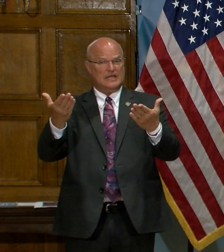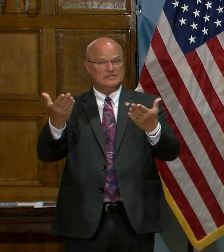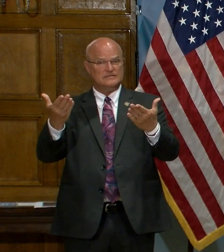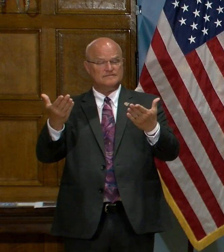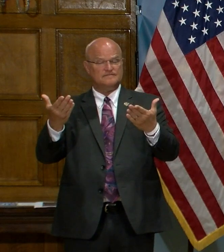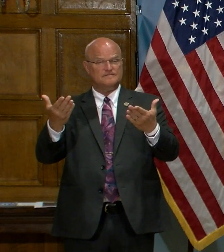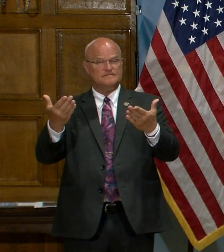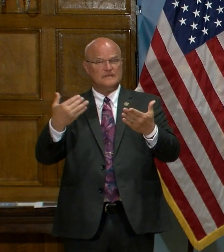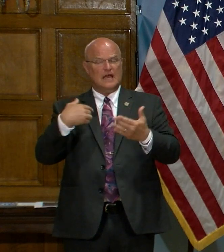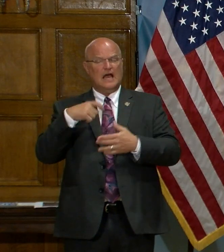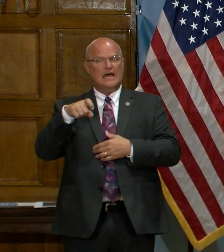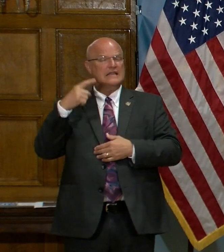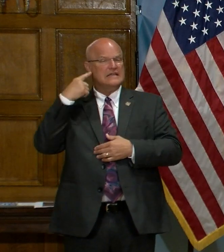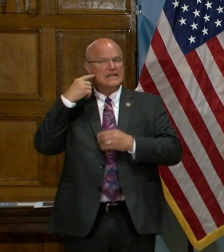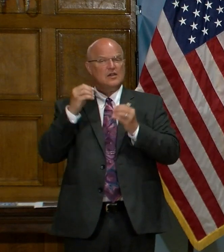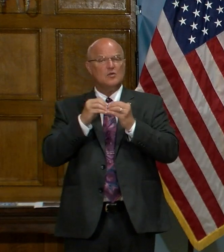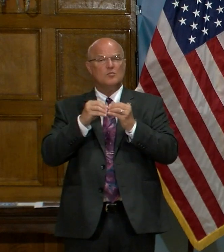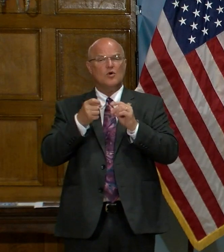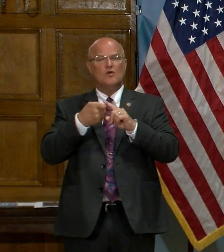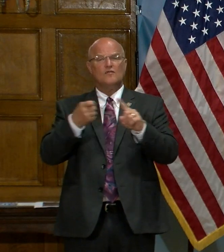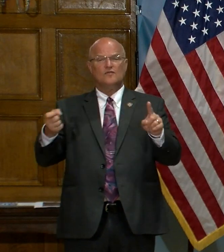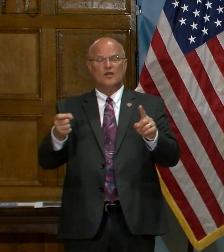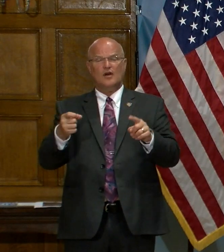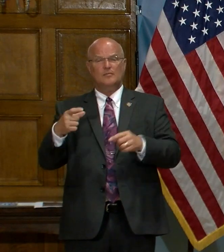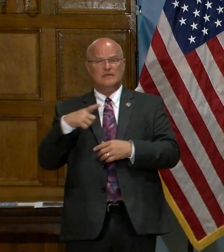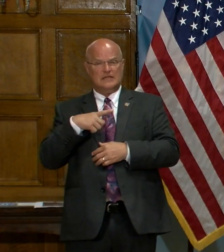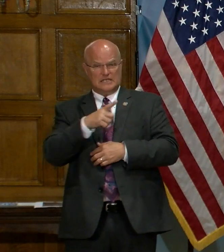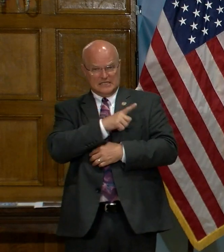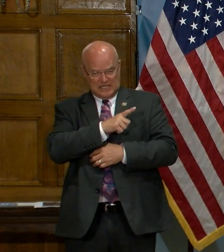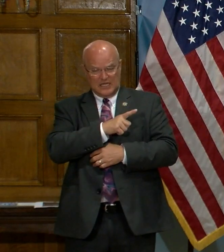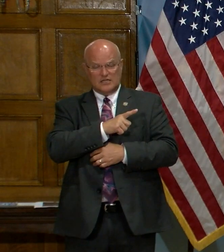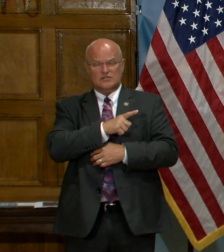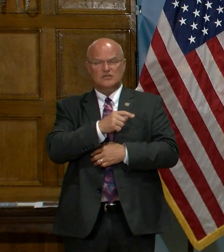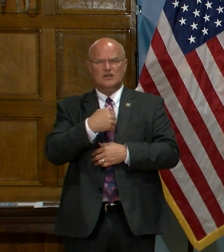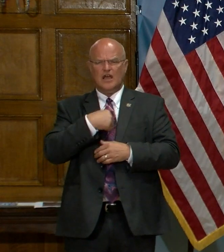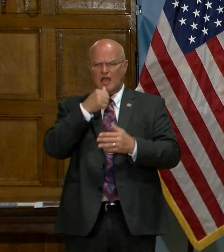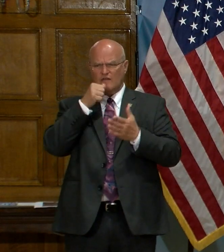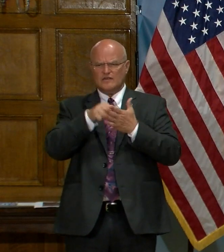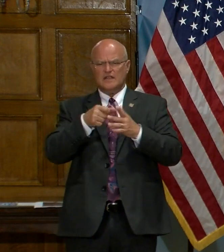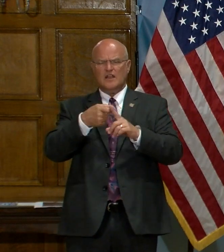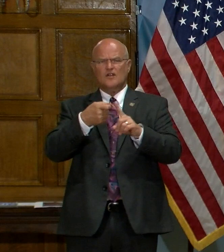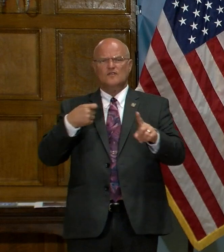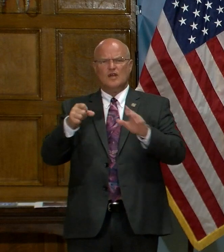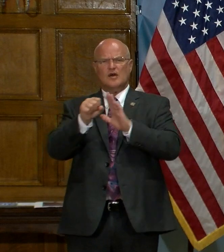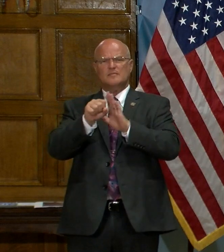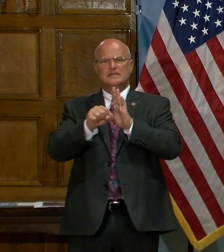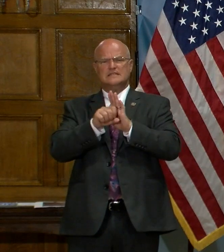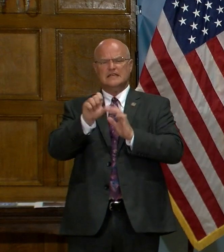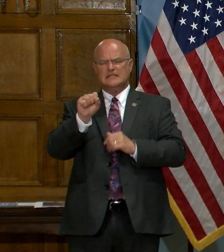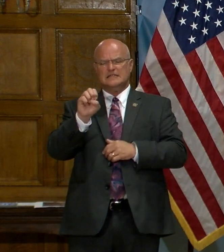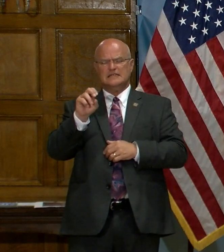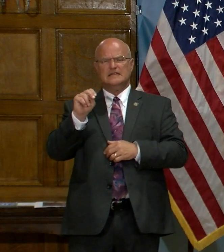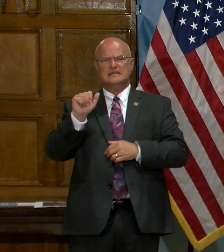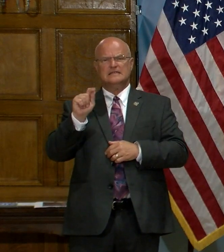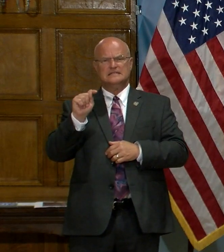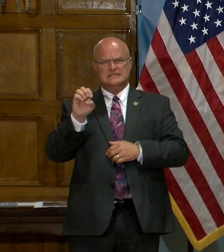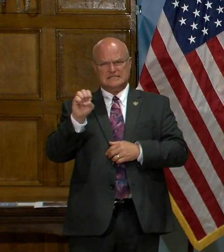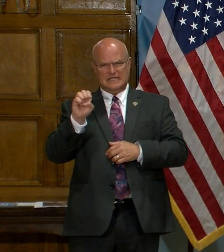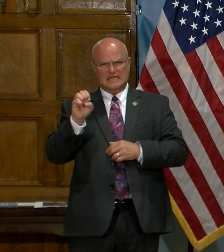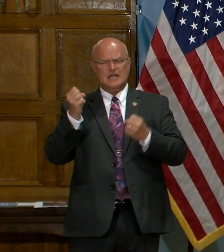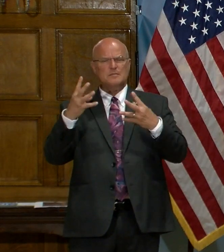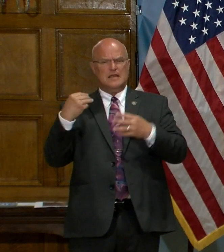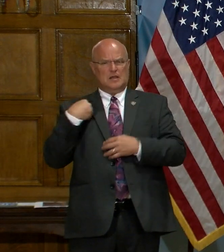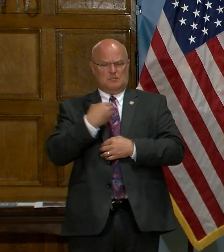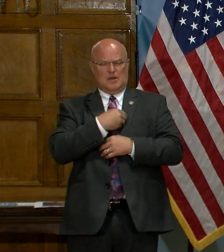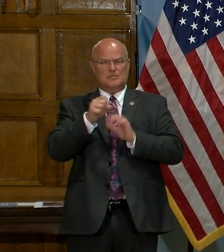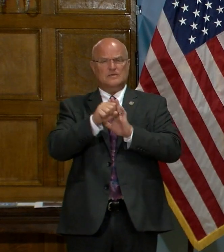recommendations, I need to hear more from the General Assembly. I have a letter from the State Senate, many members